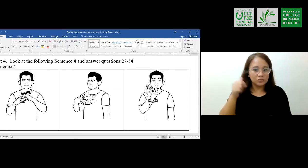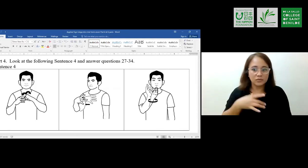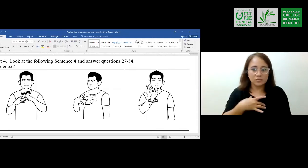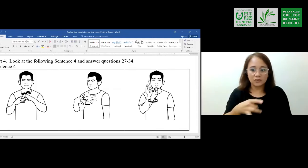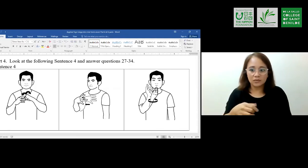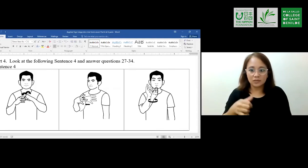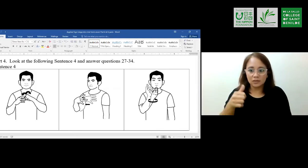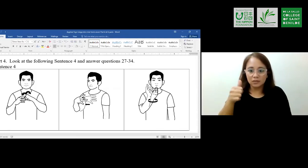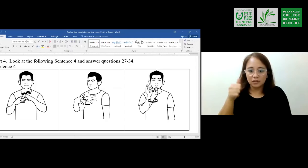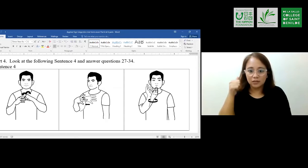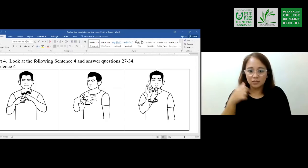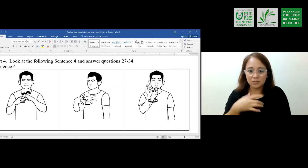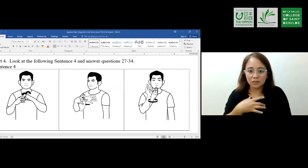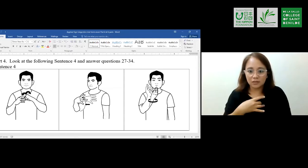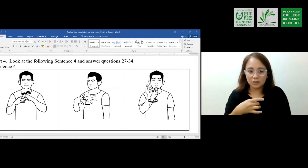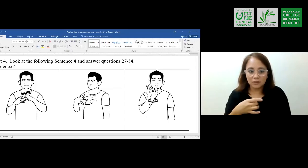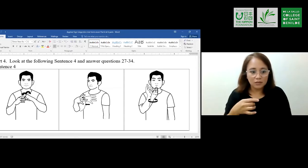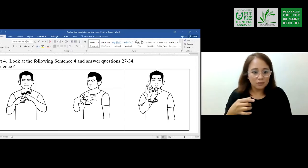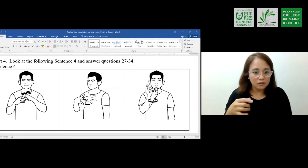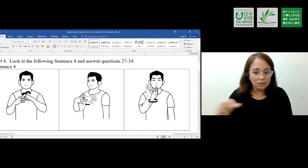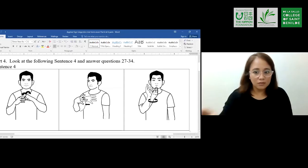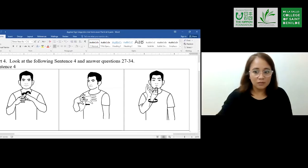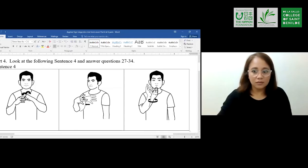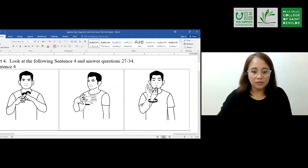Anyway, let's see if it does or not.